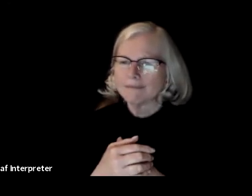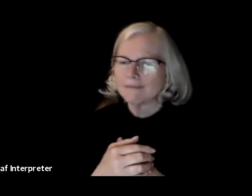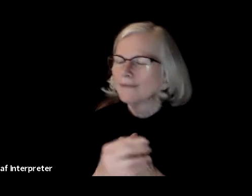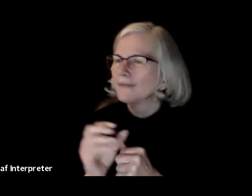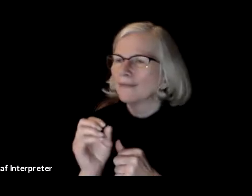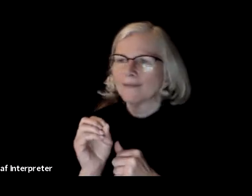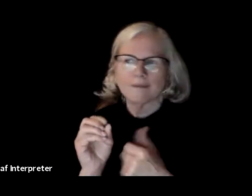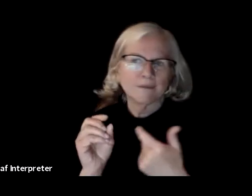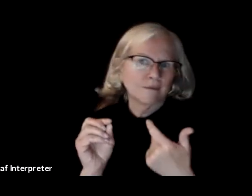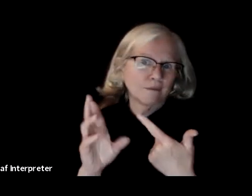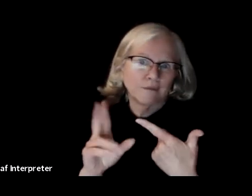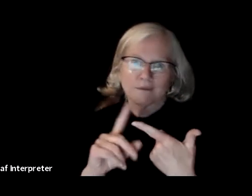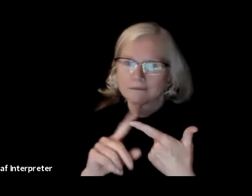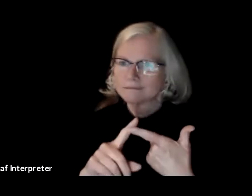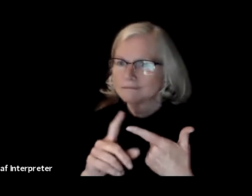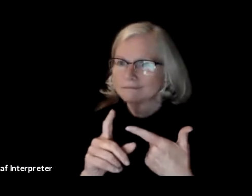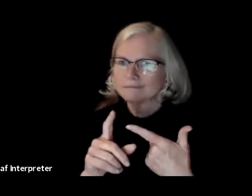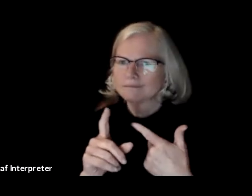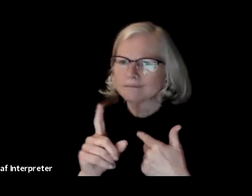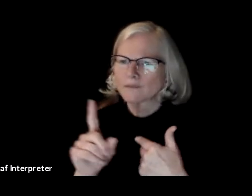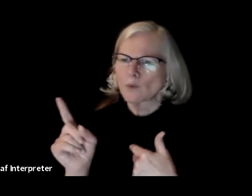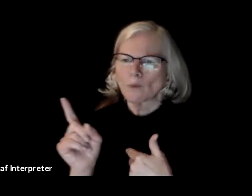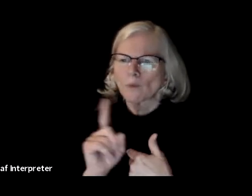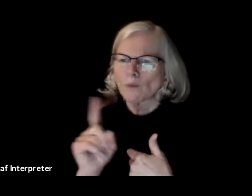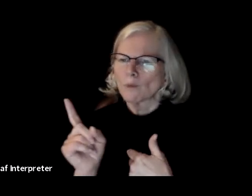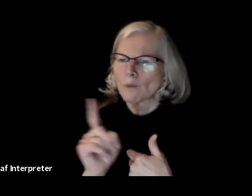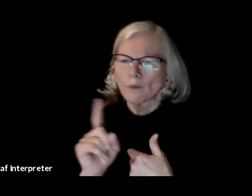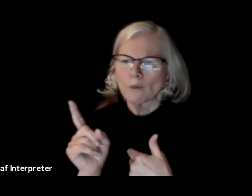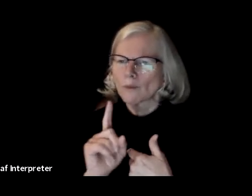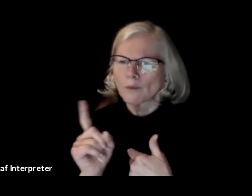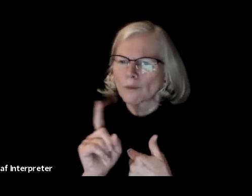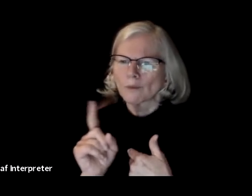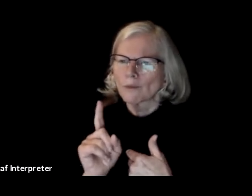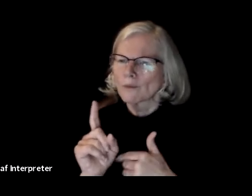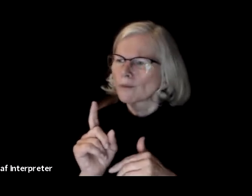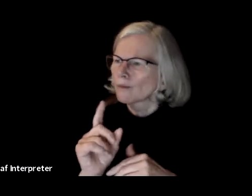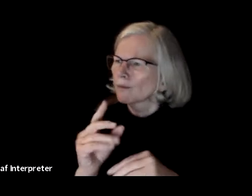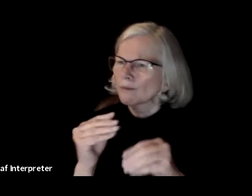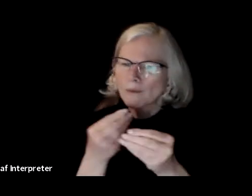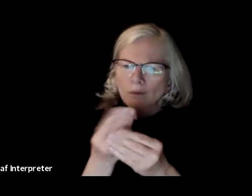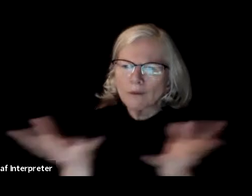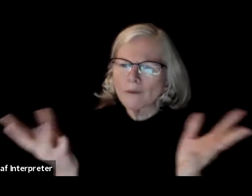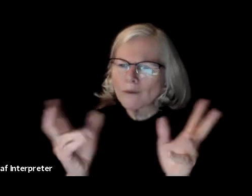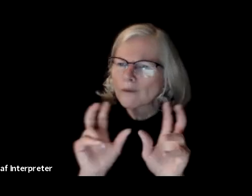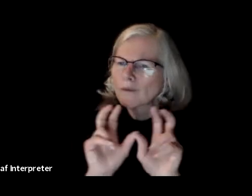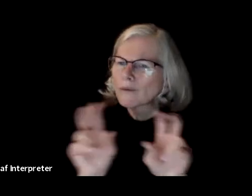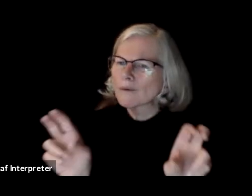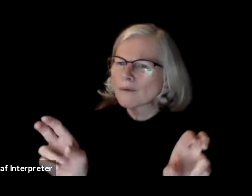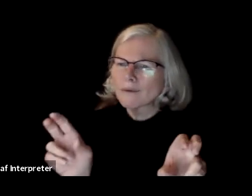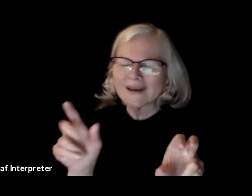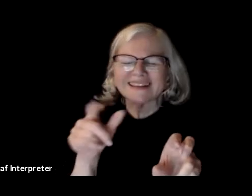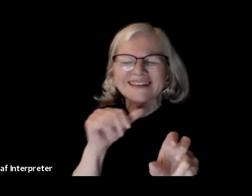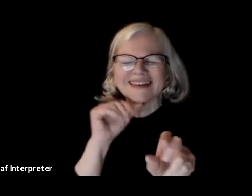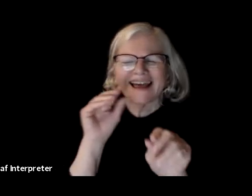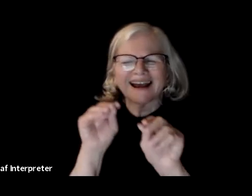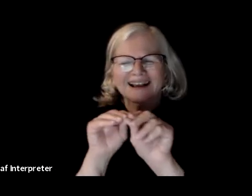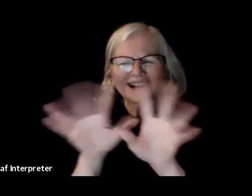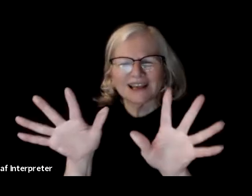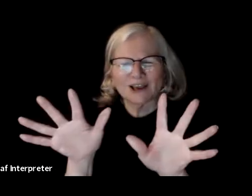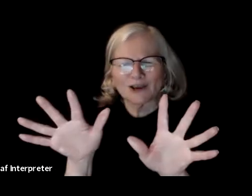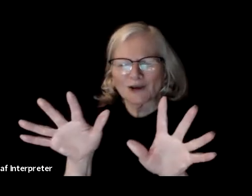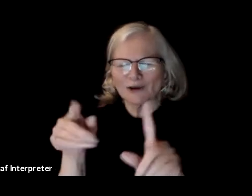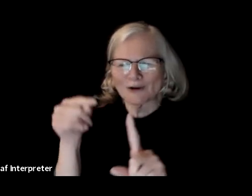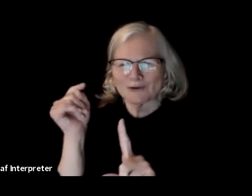where the federal allocation is going. It's just not as straightforward as we wish it was sometimes.